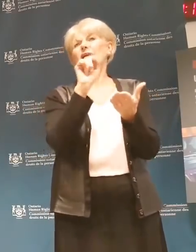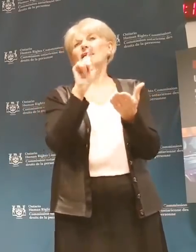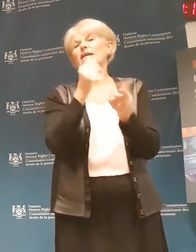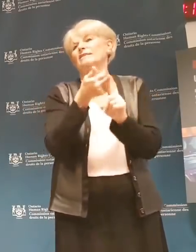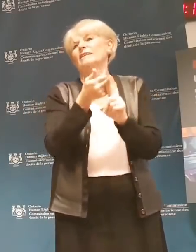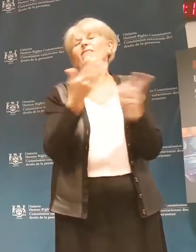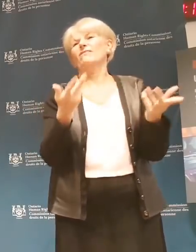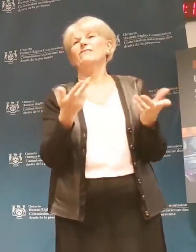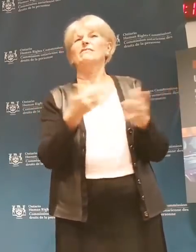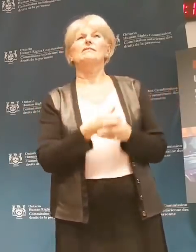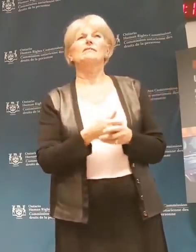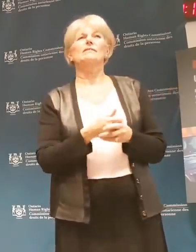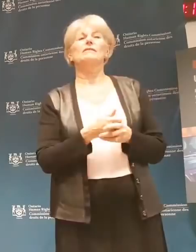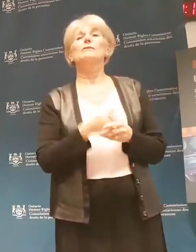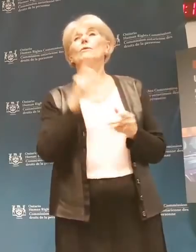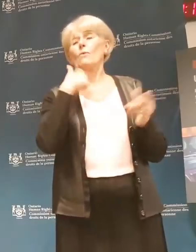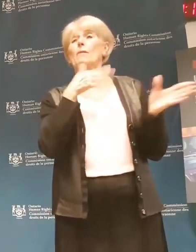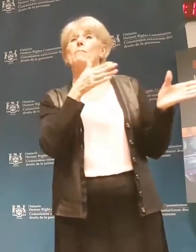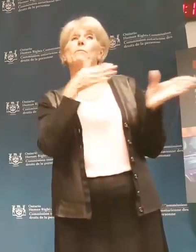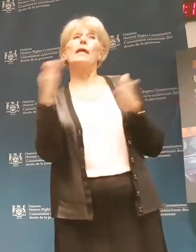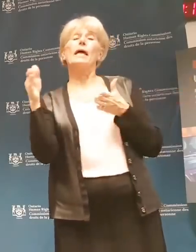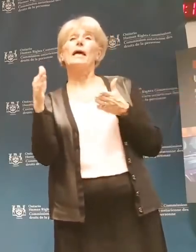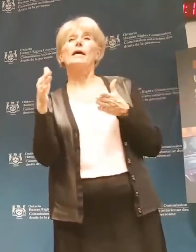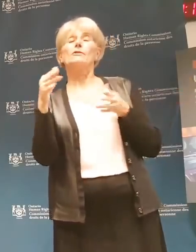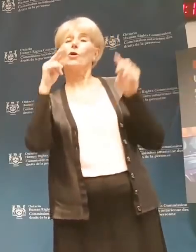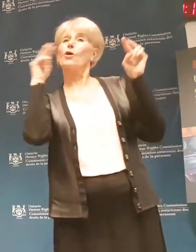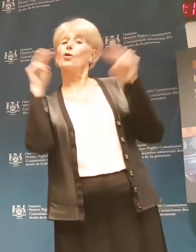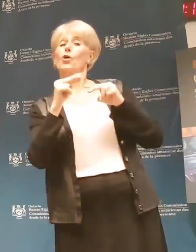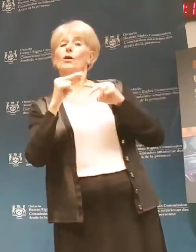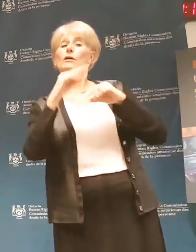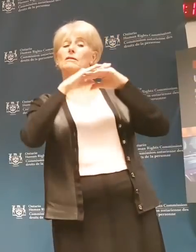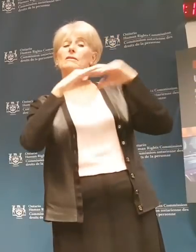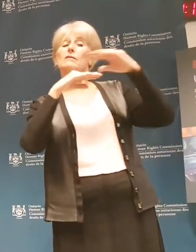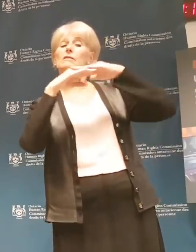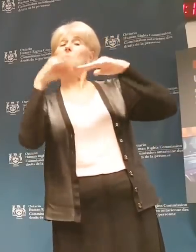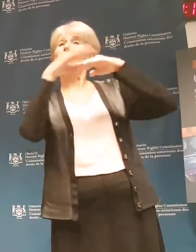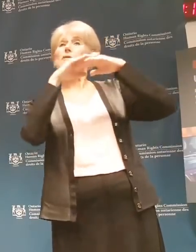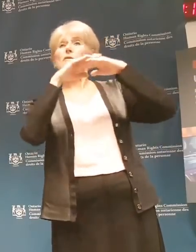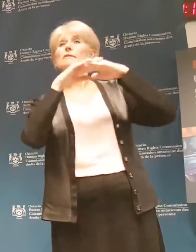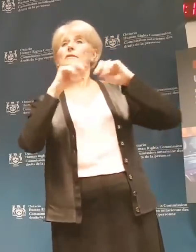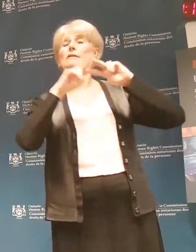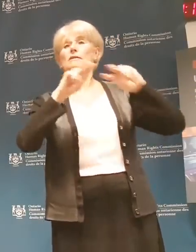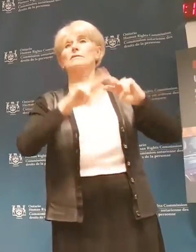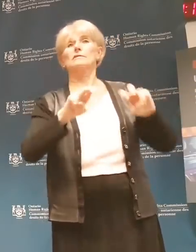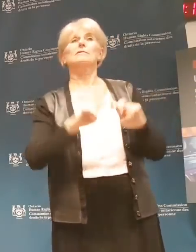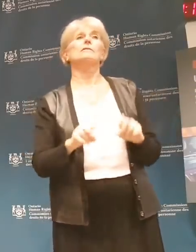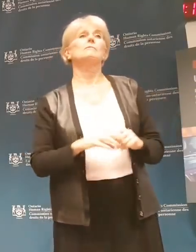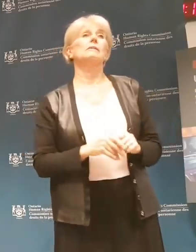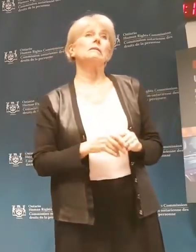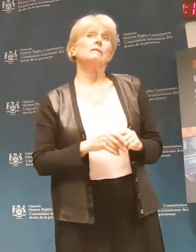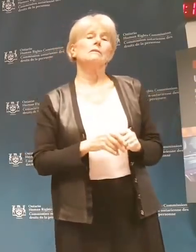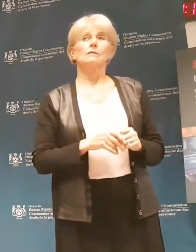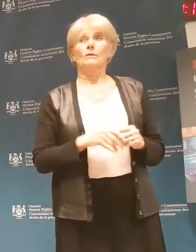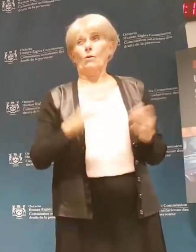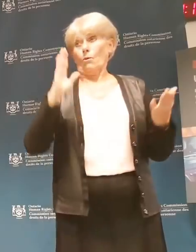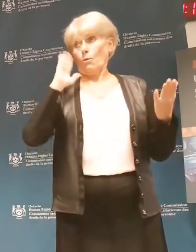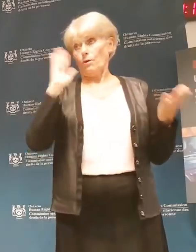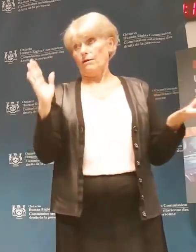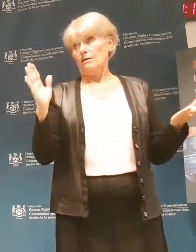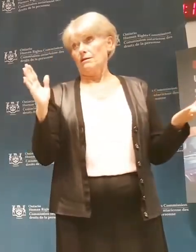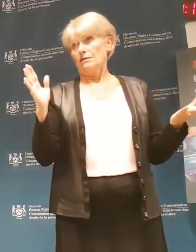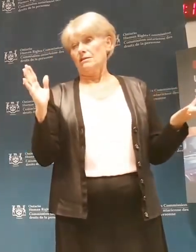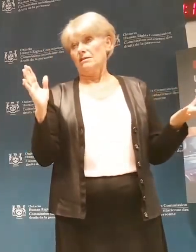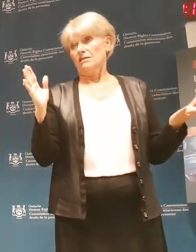And we do plan to look at intersectional analysis, but you know, whether we will be able